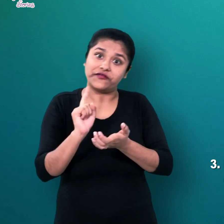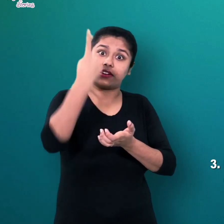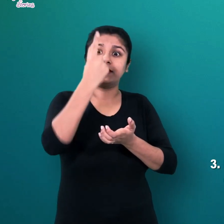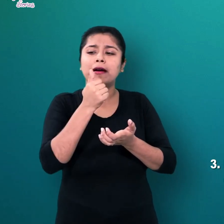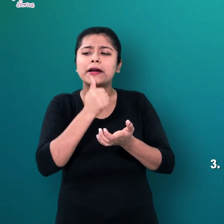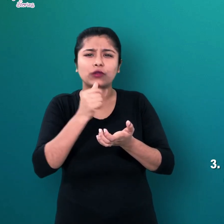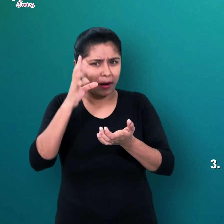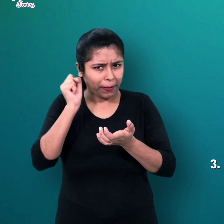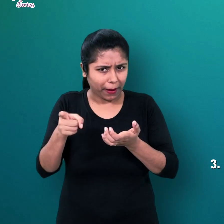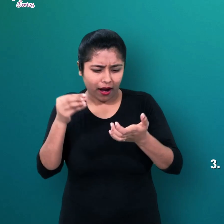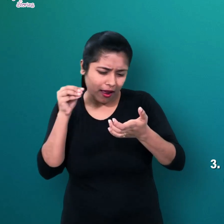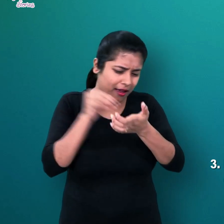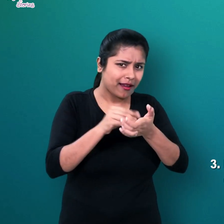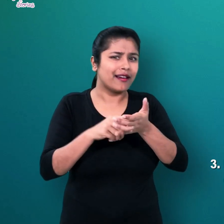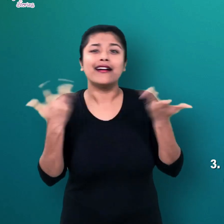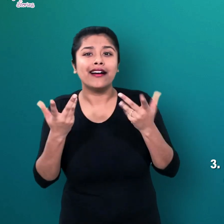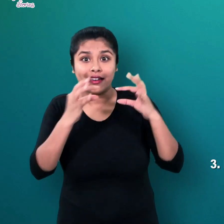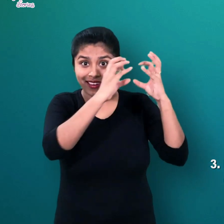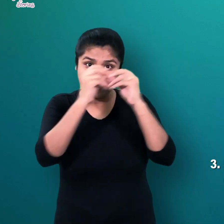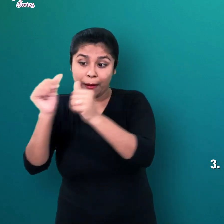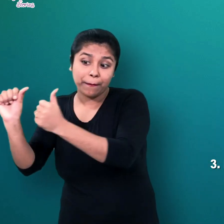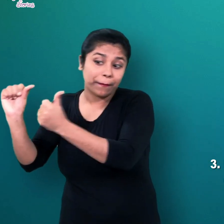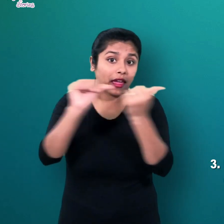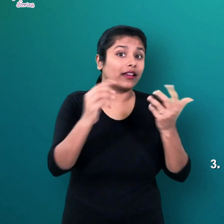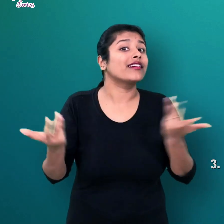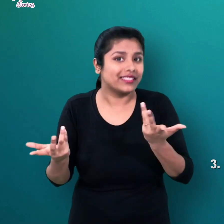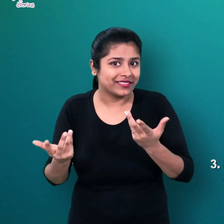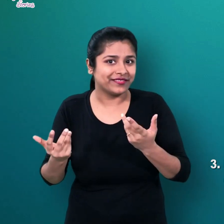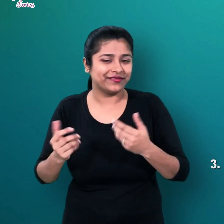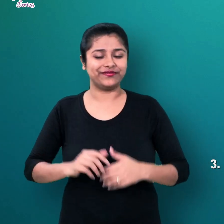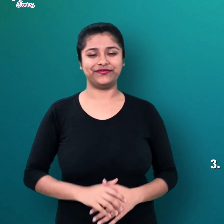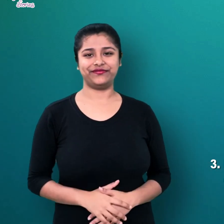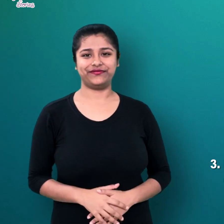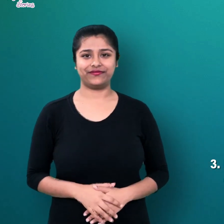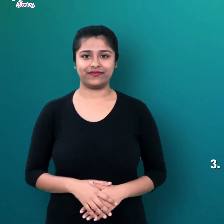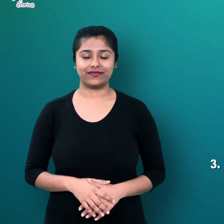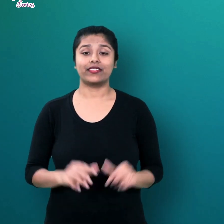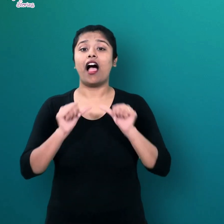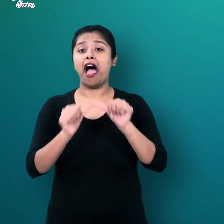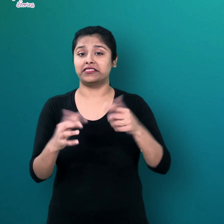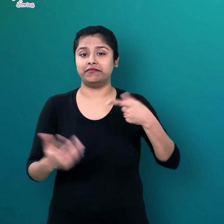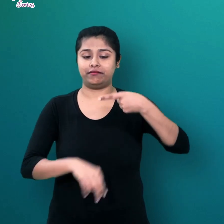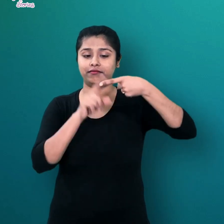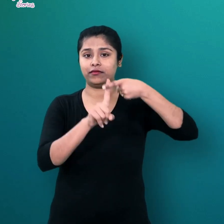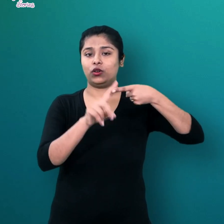order? Answers: